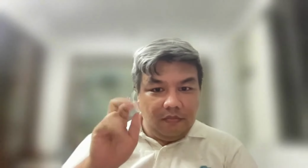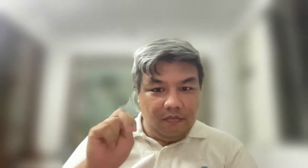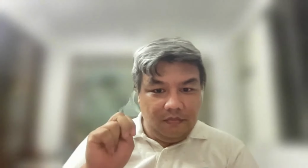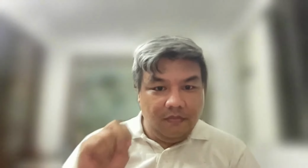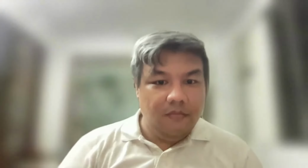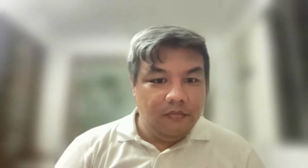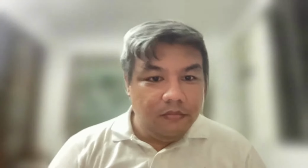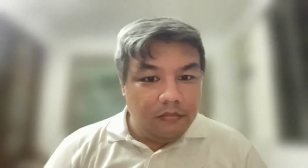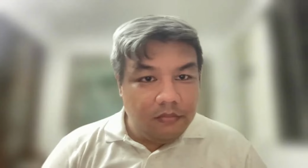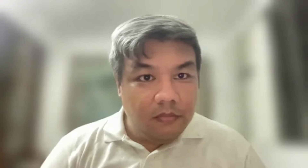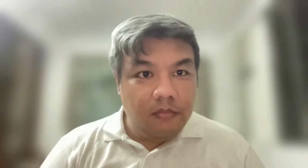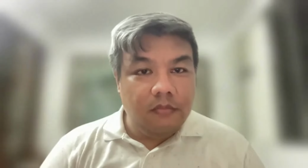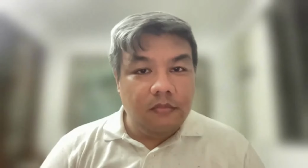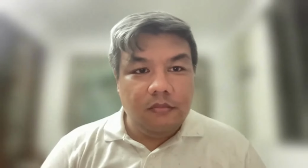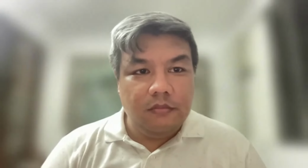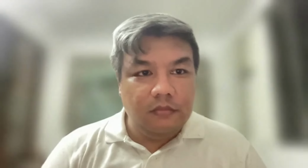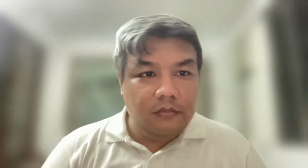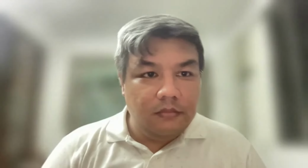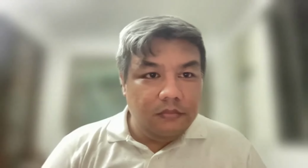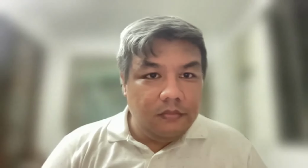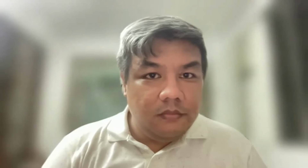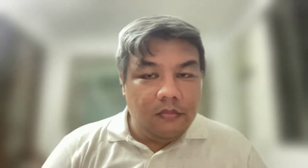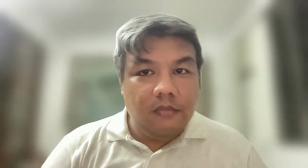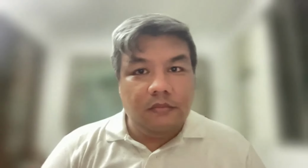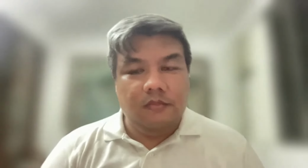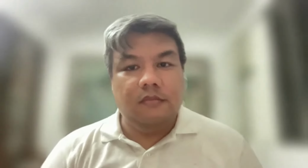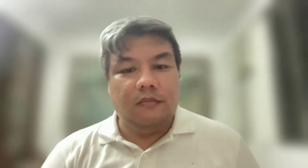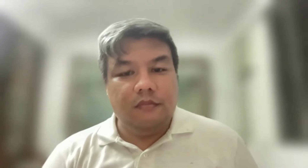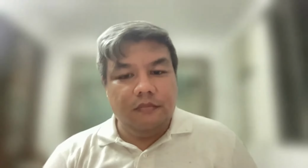I came to the end of my presentation, and then we'll